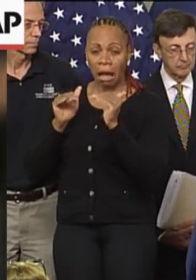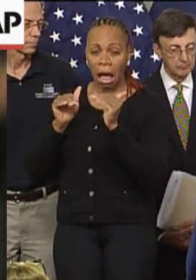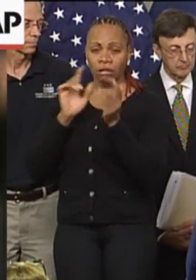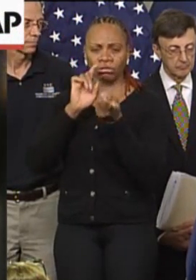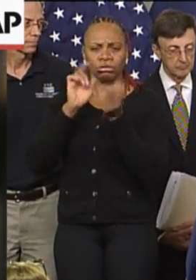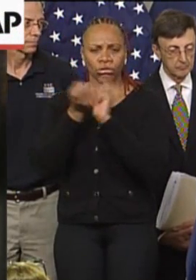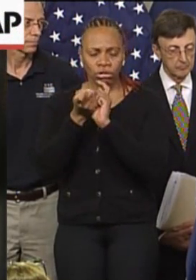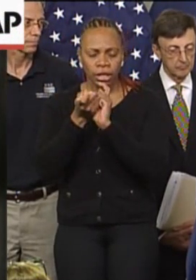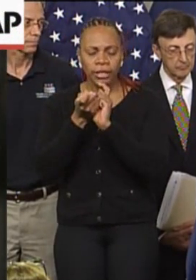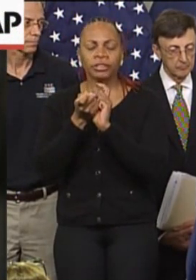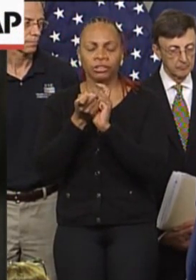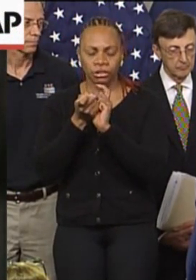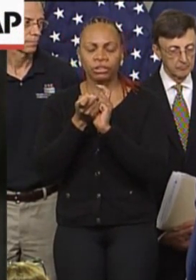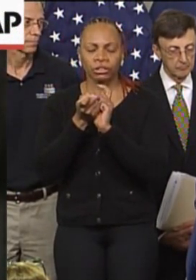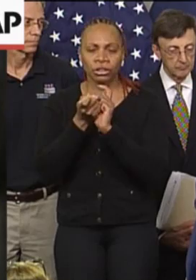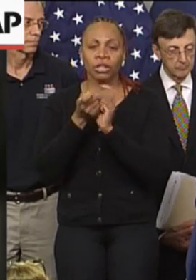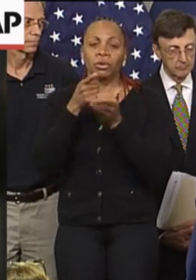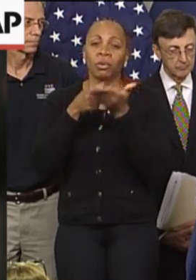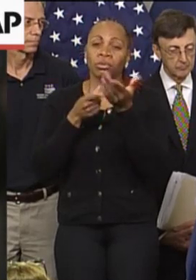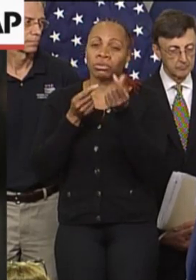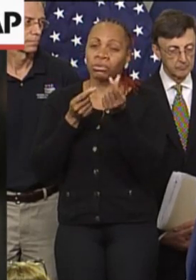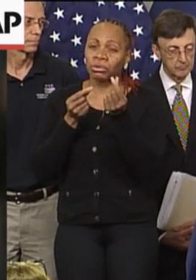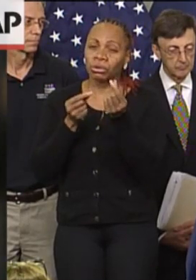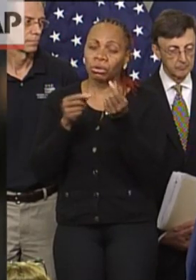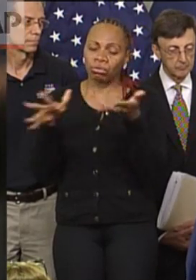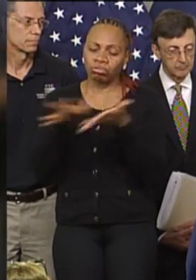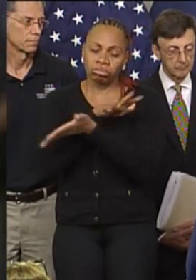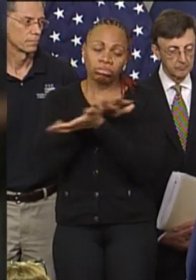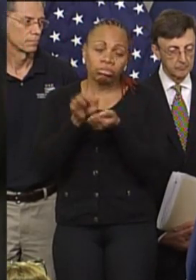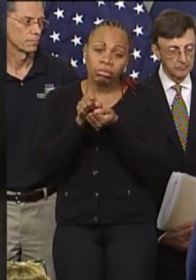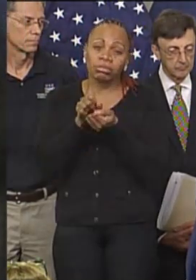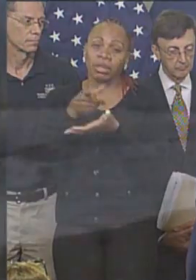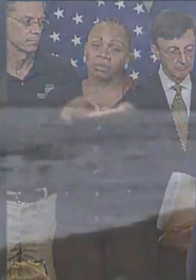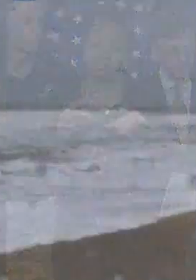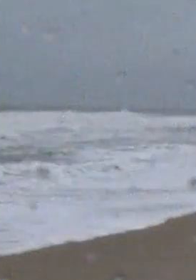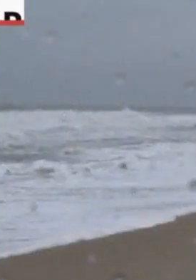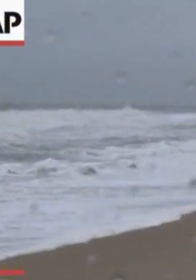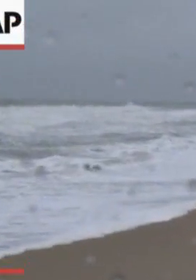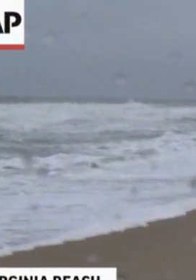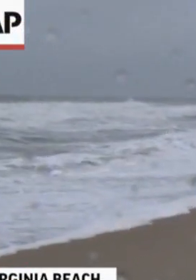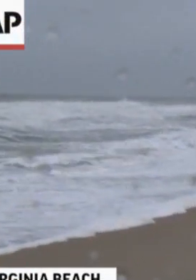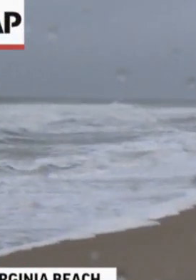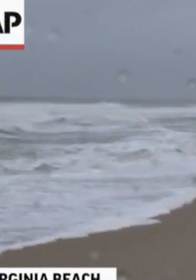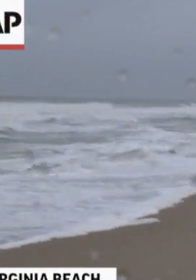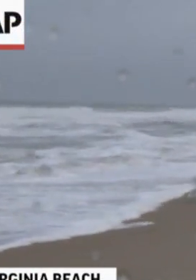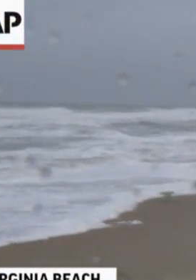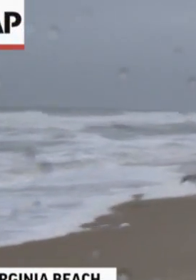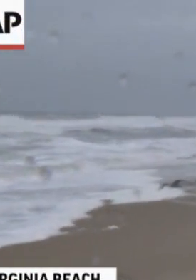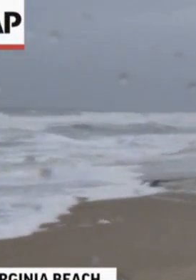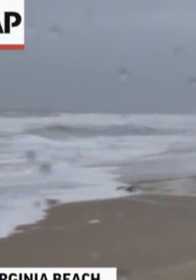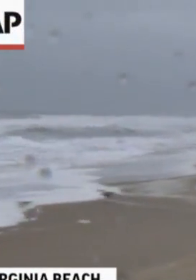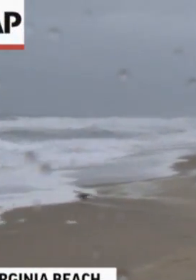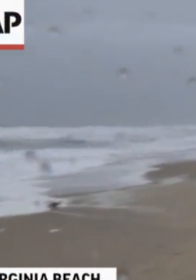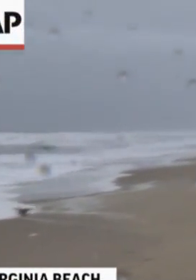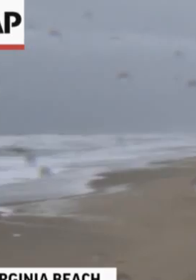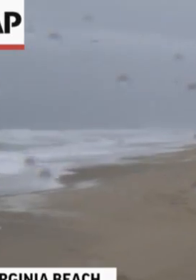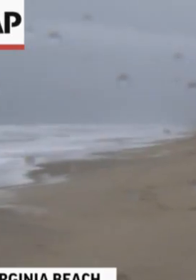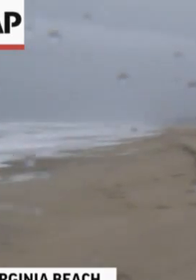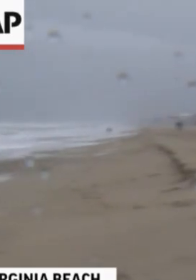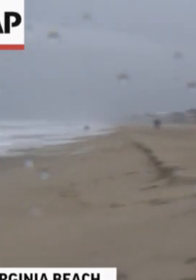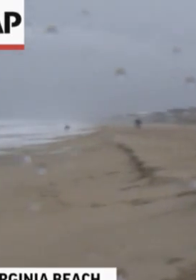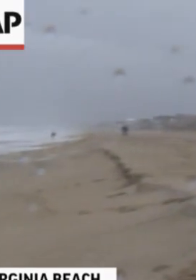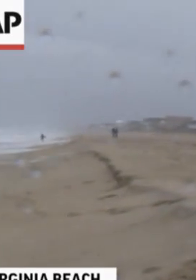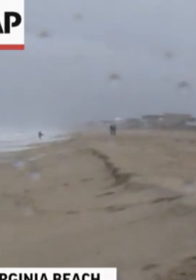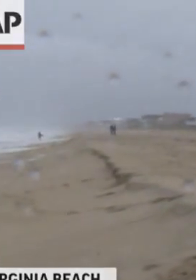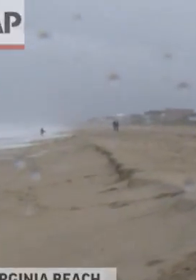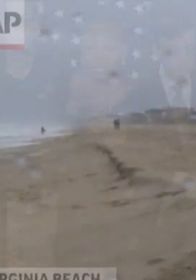expected path, it could do a lot of damage, and you could be at risk. So if things are the way it's